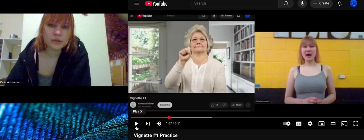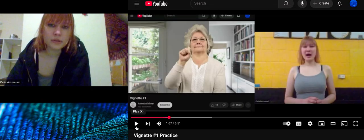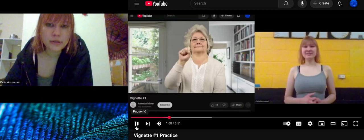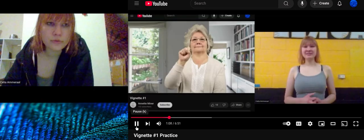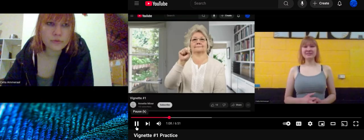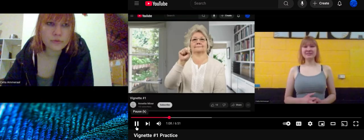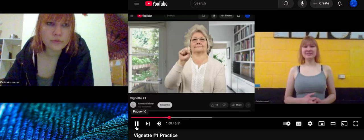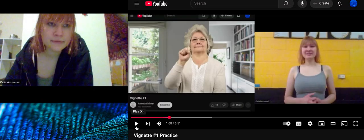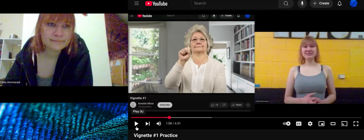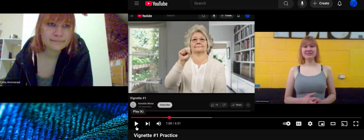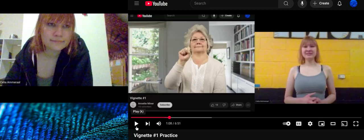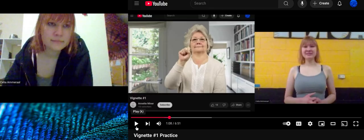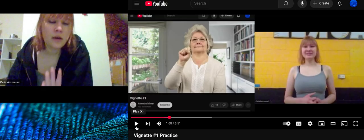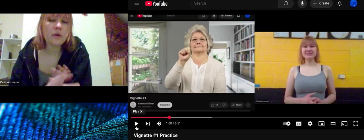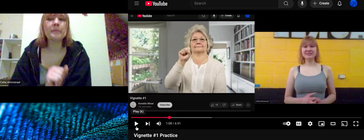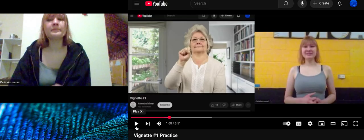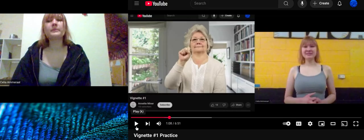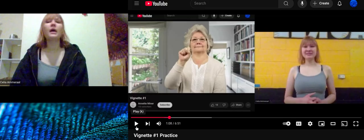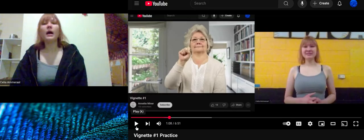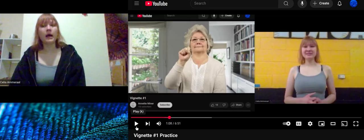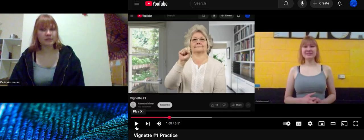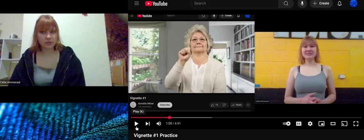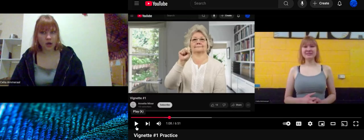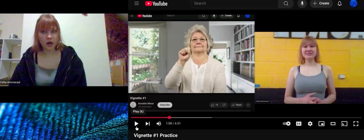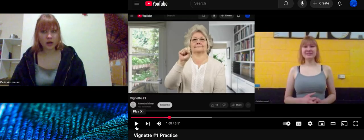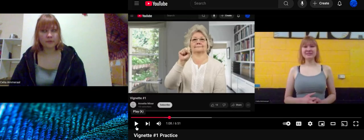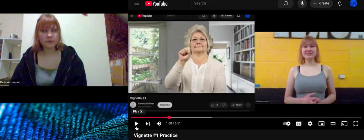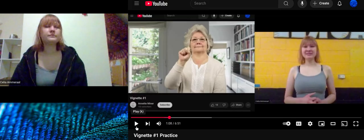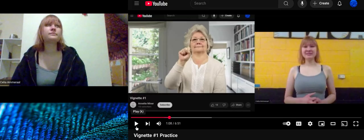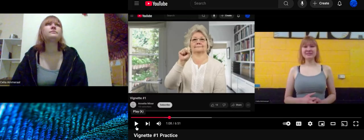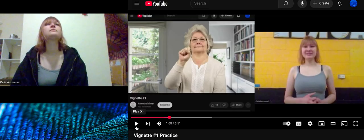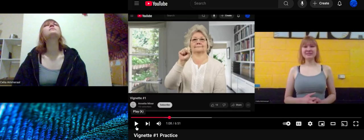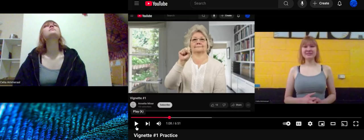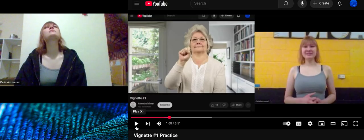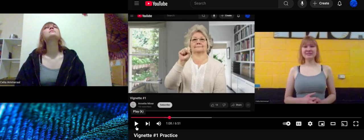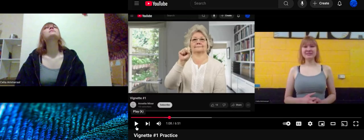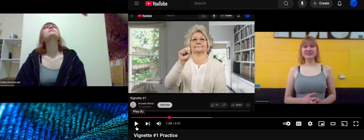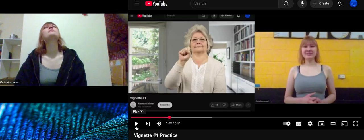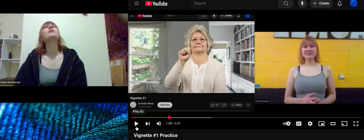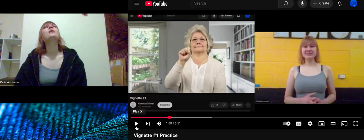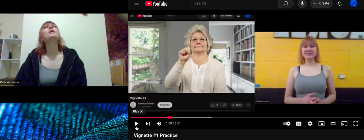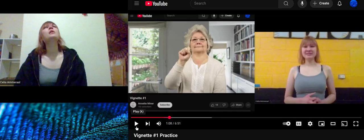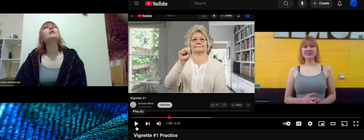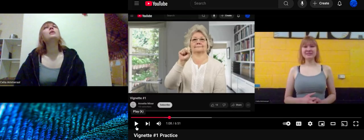Oh, cute, Celia. Okay, I saw